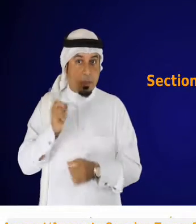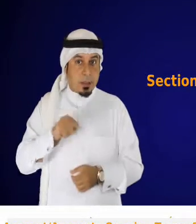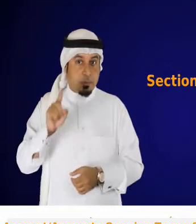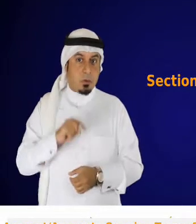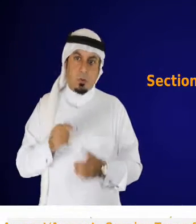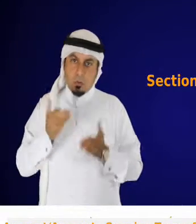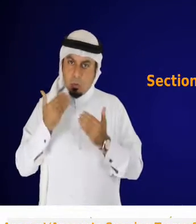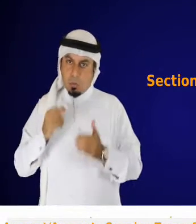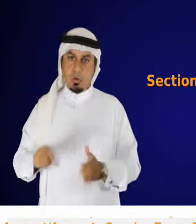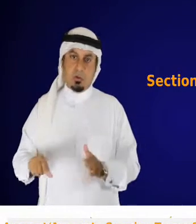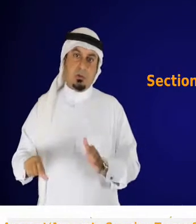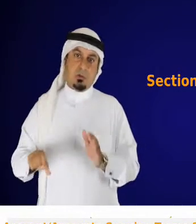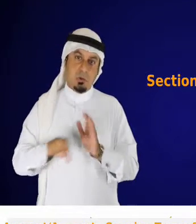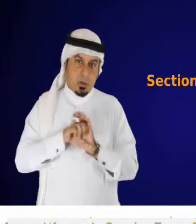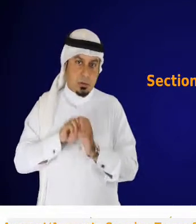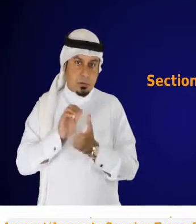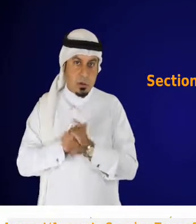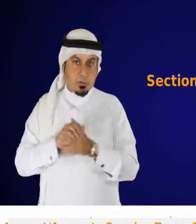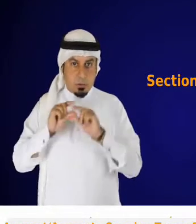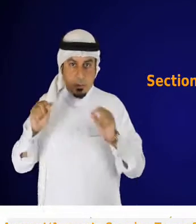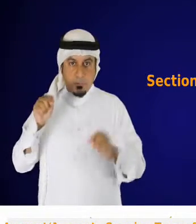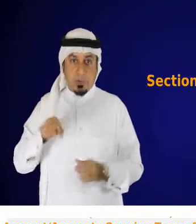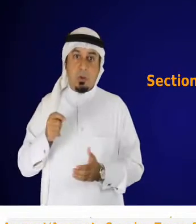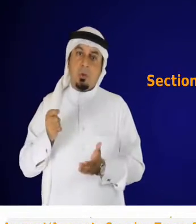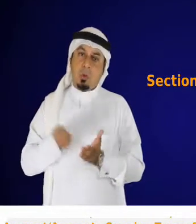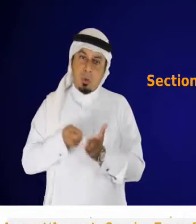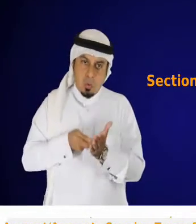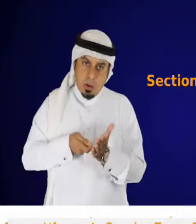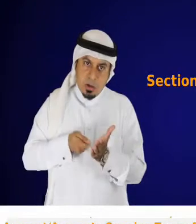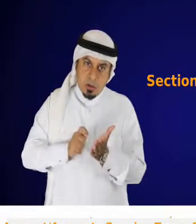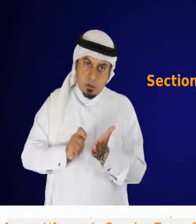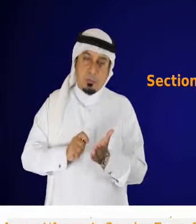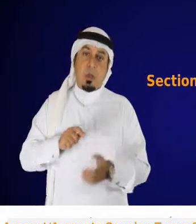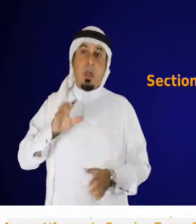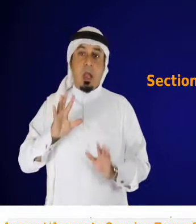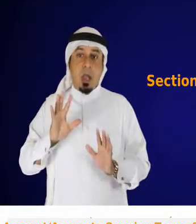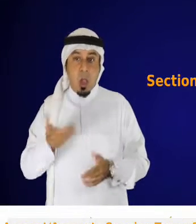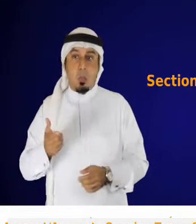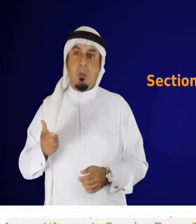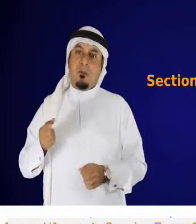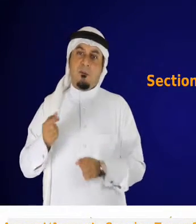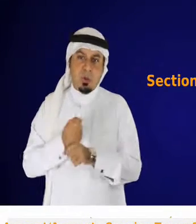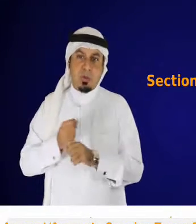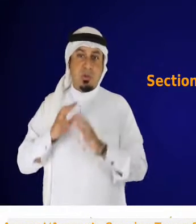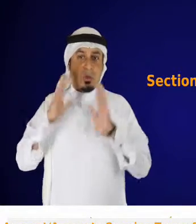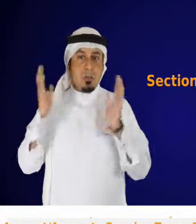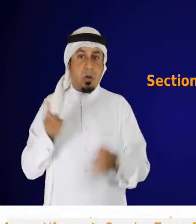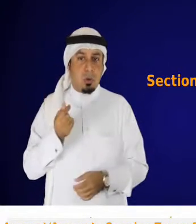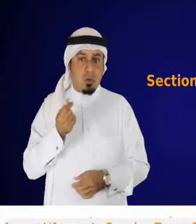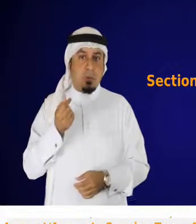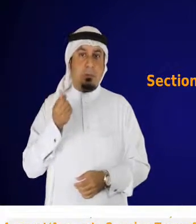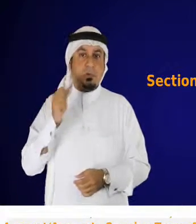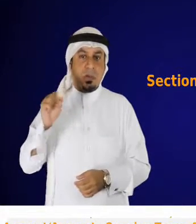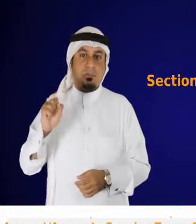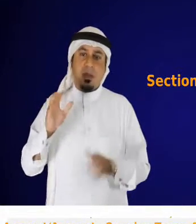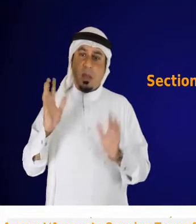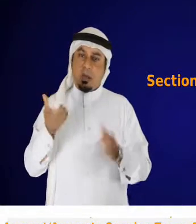hereby authorizes the bank to cover his current account from his sub-accounts, that is, deposit, saving, or any other